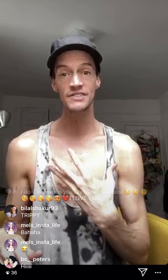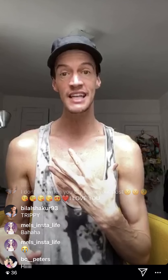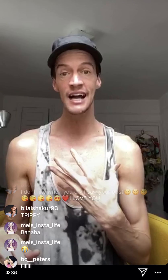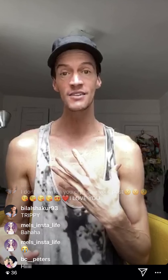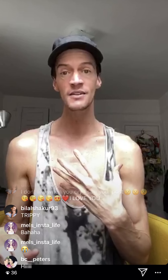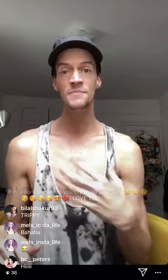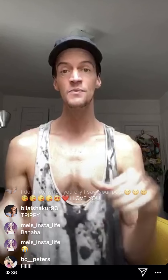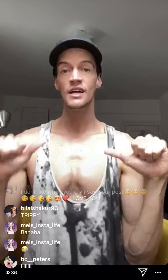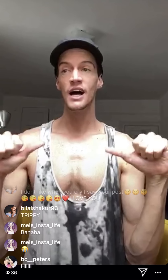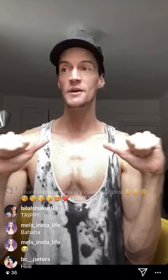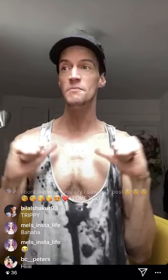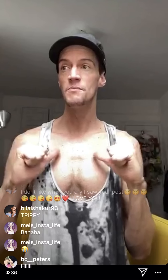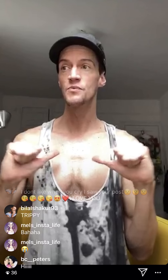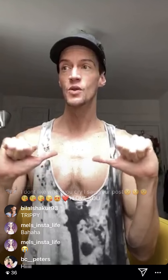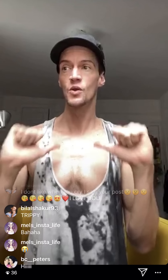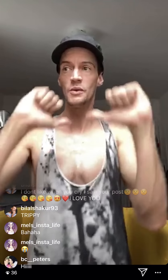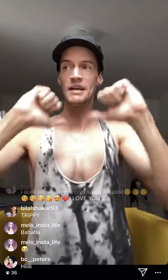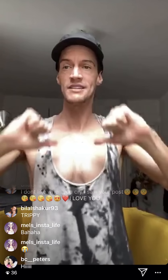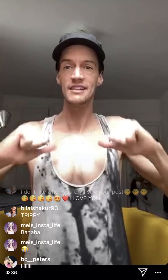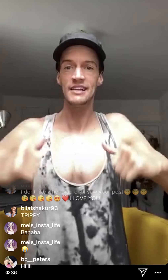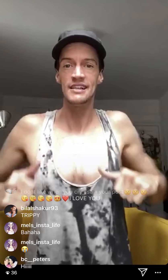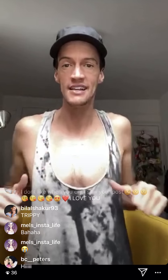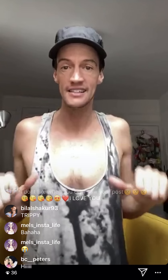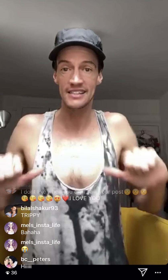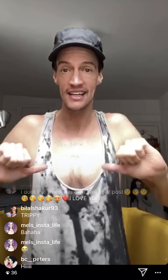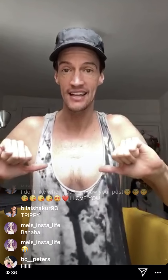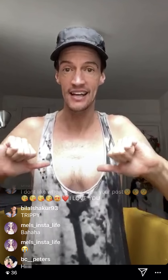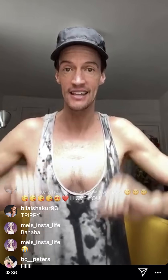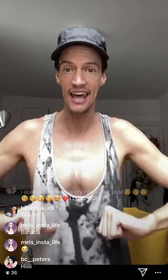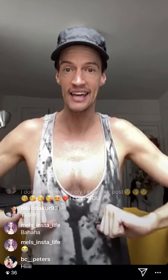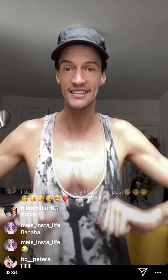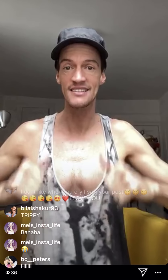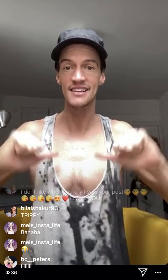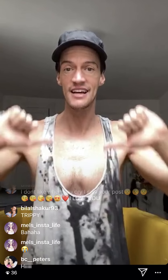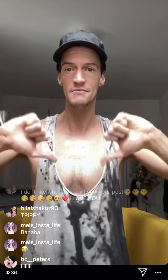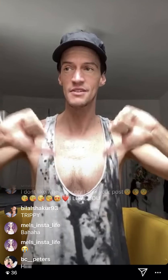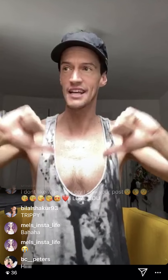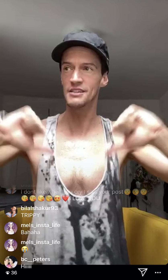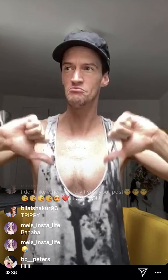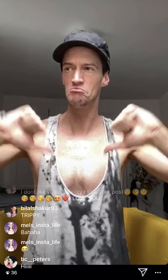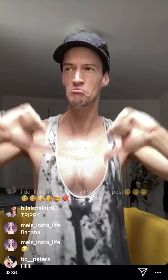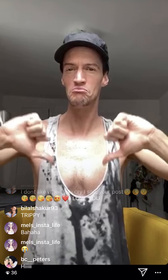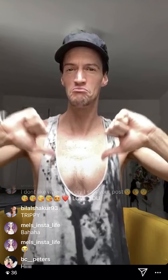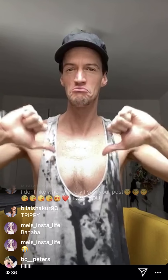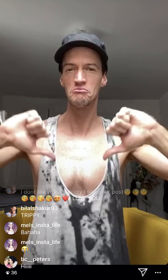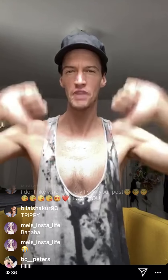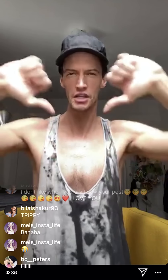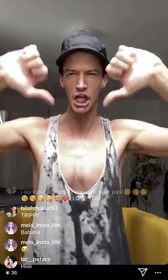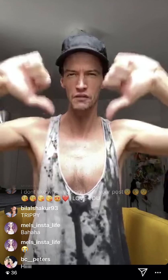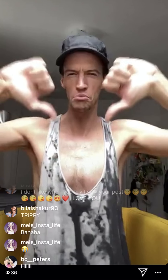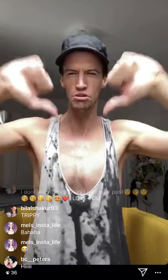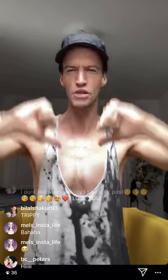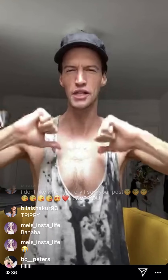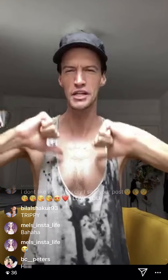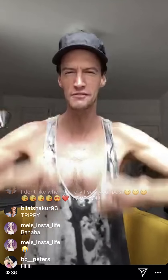self-denial, we basically take the hands. It's like kind of like boo, like